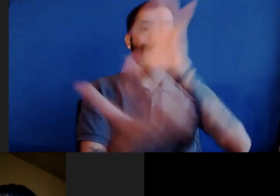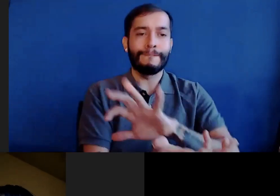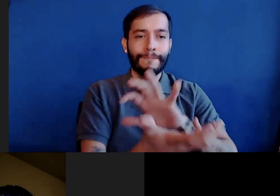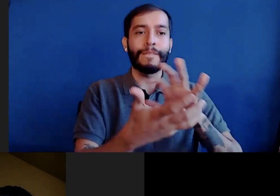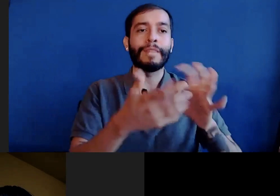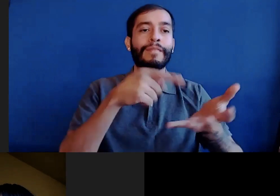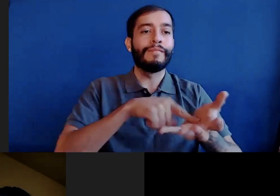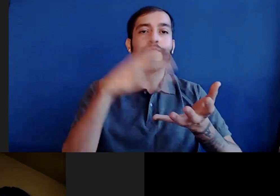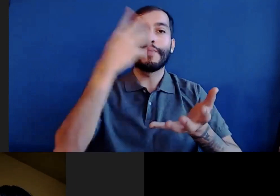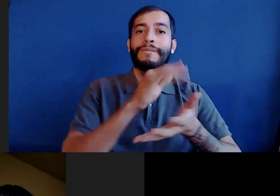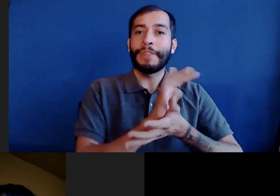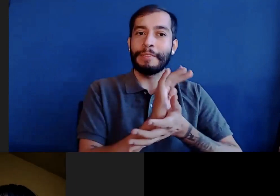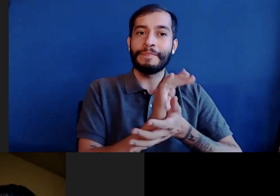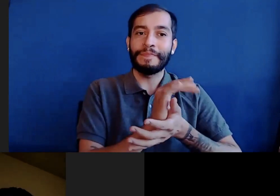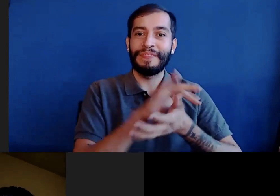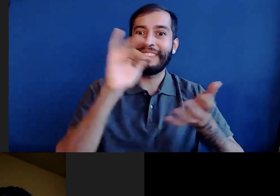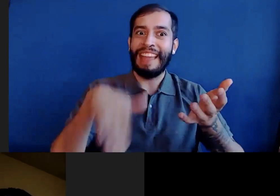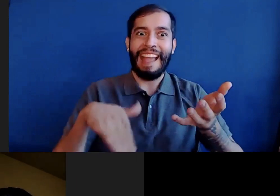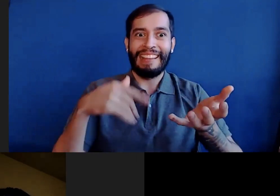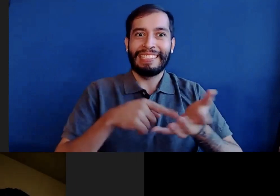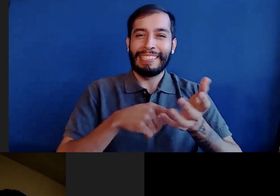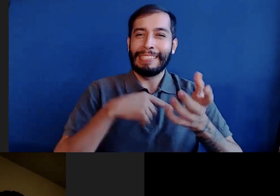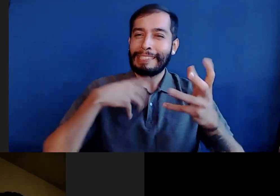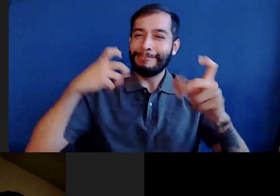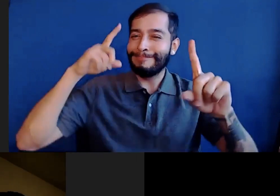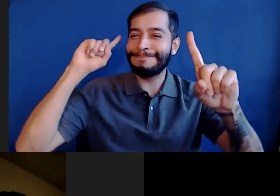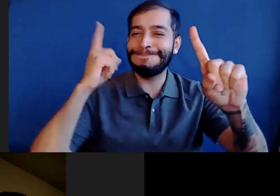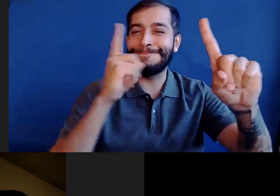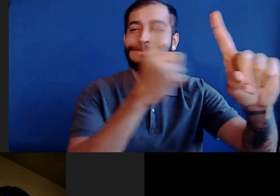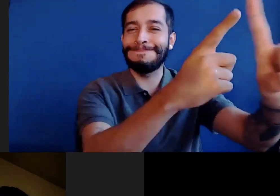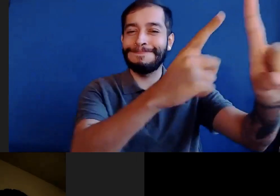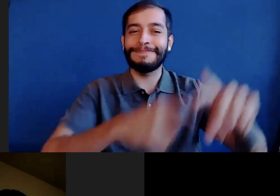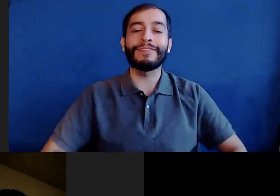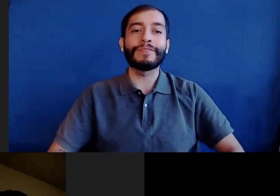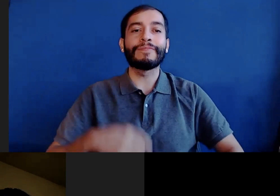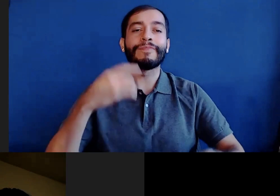That's what I'm working on. So finding ways to express myself with video